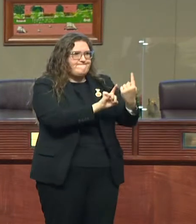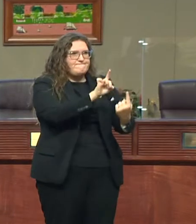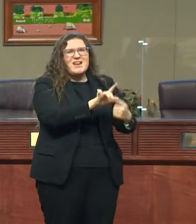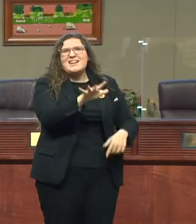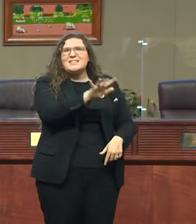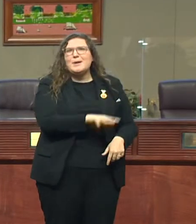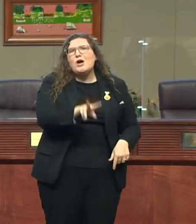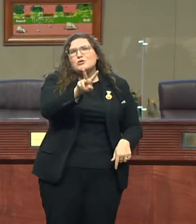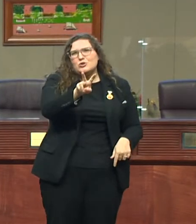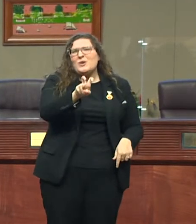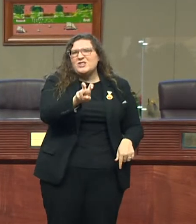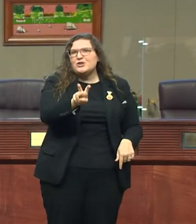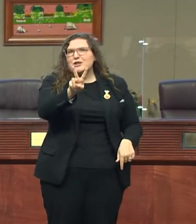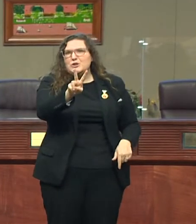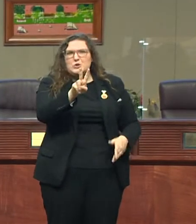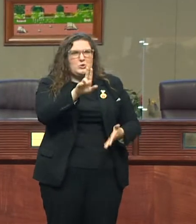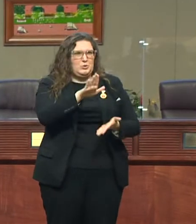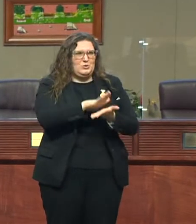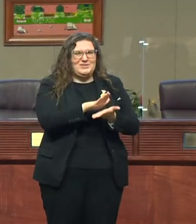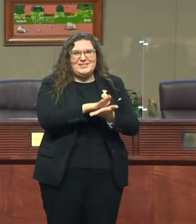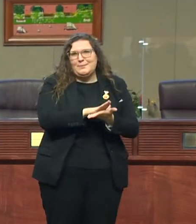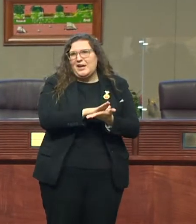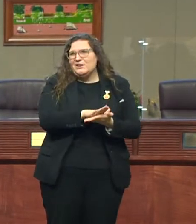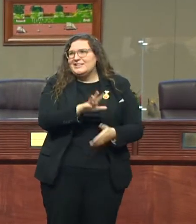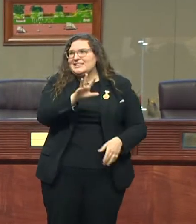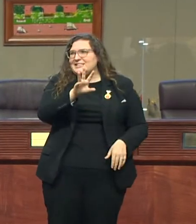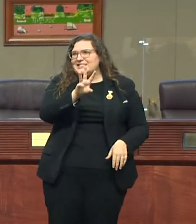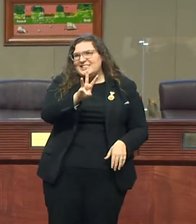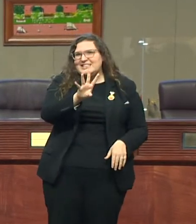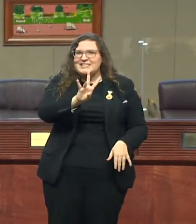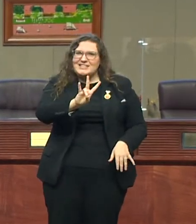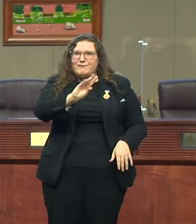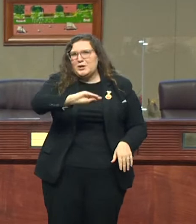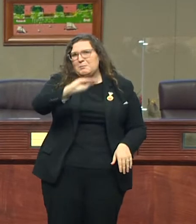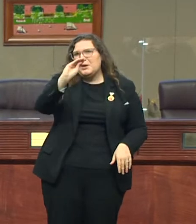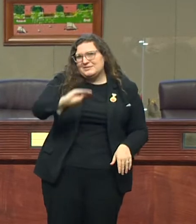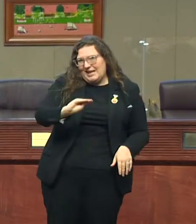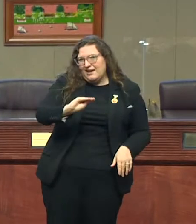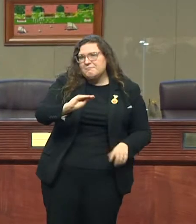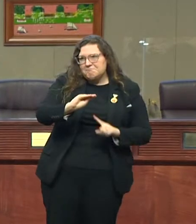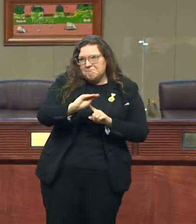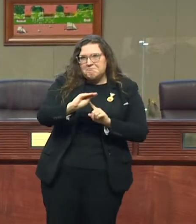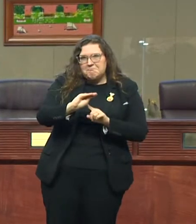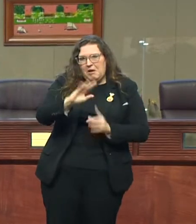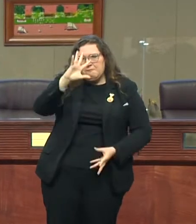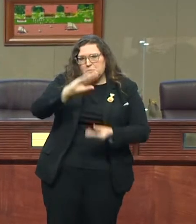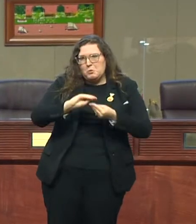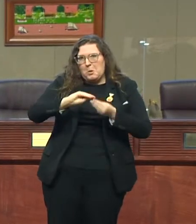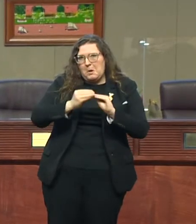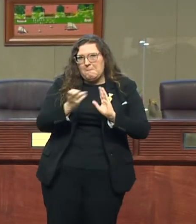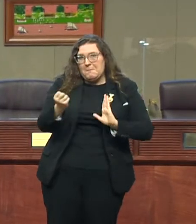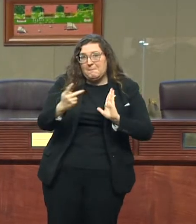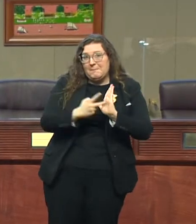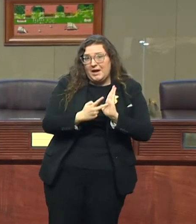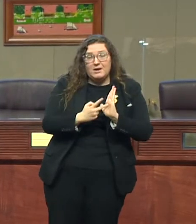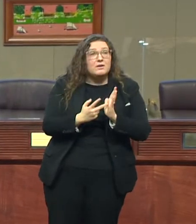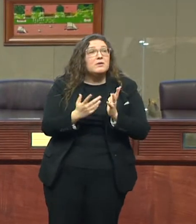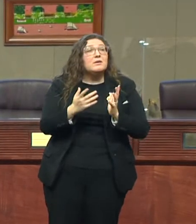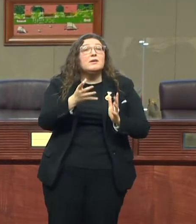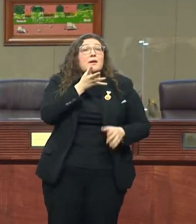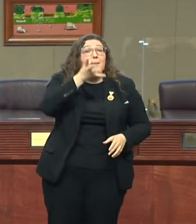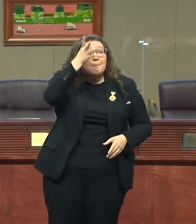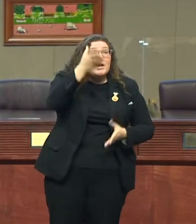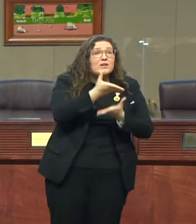about 57% of our total population. We always like to remind our parents, students, and staff to be